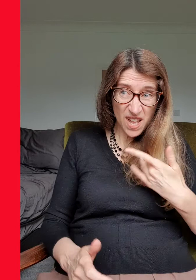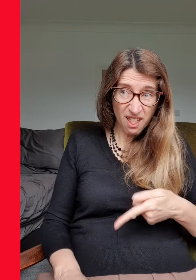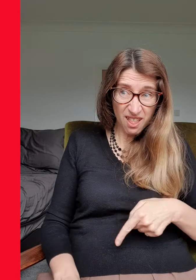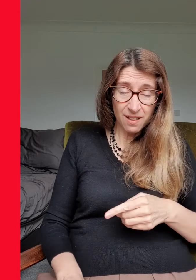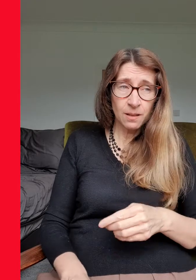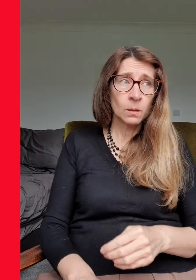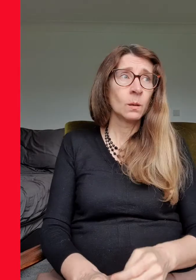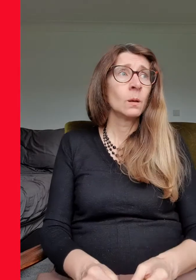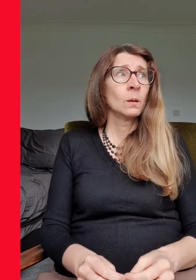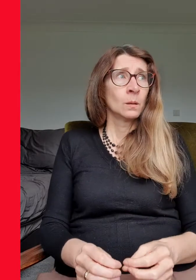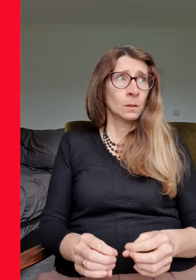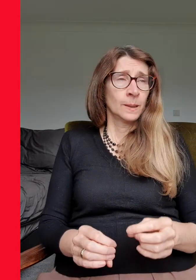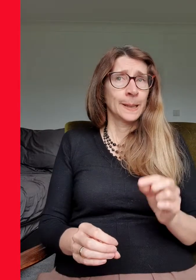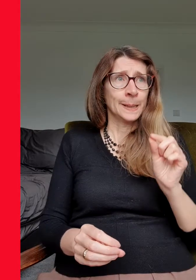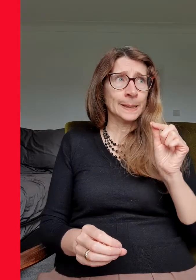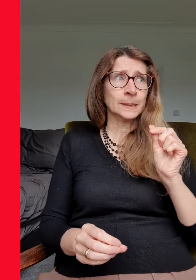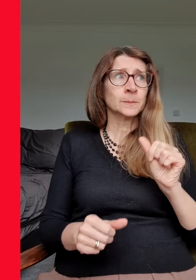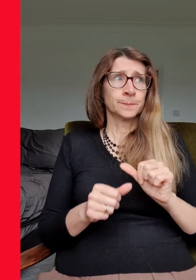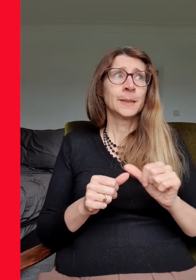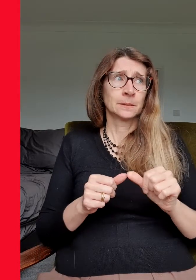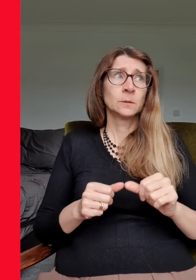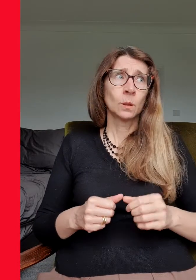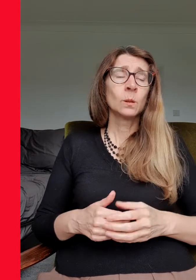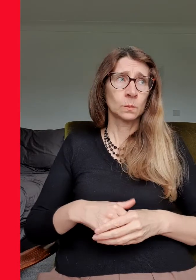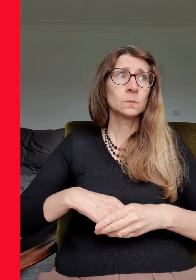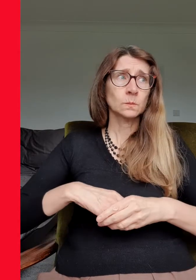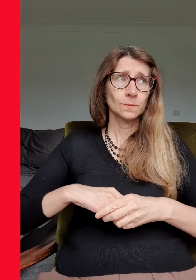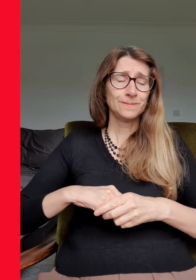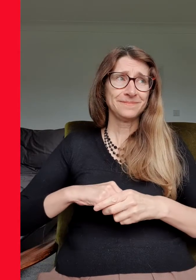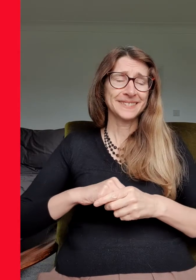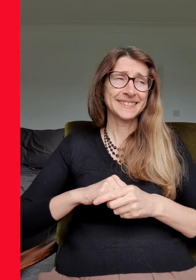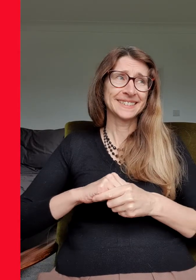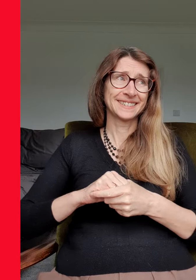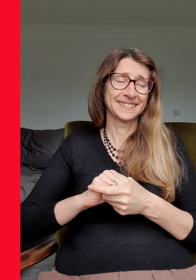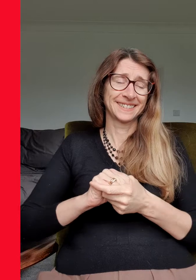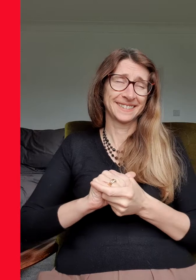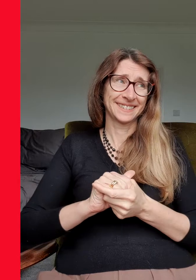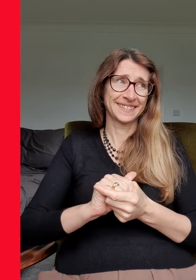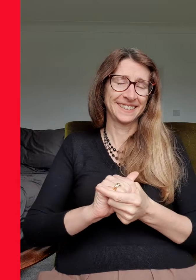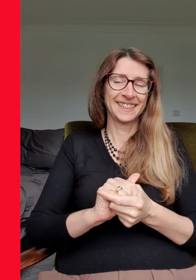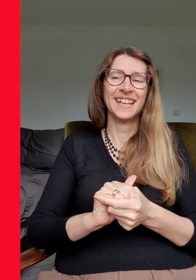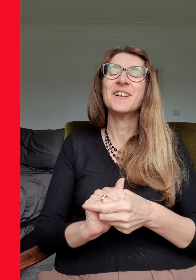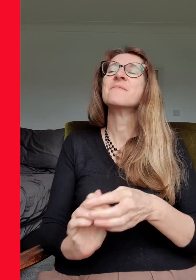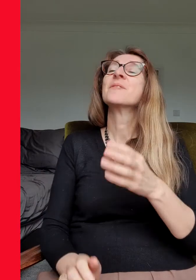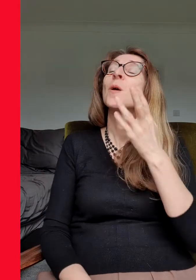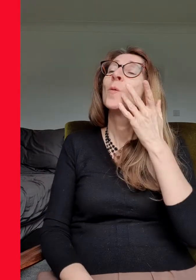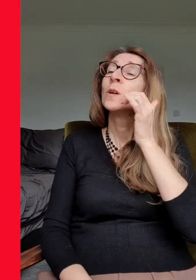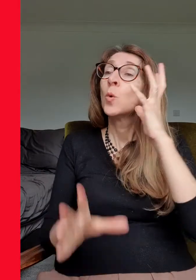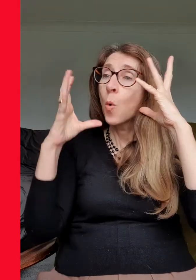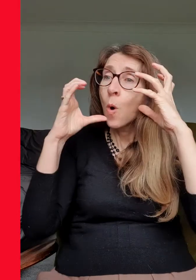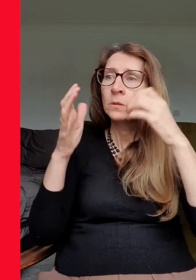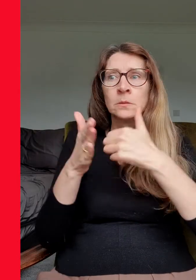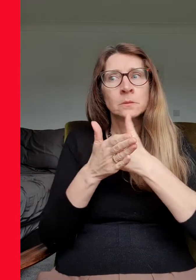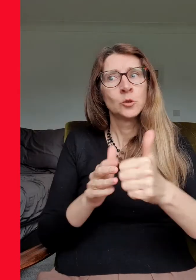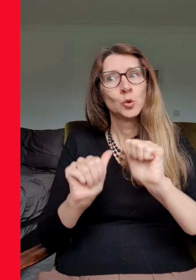Gnome. "A bit better," said JoJo with a smile. "When you're feeling worried, it's